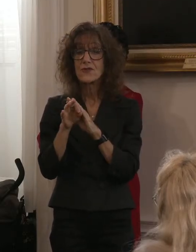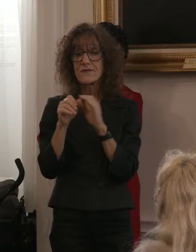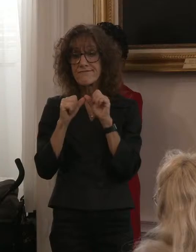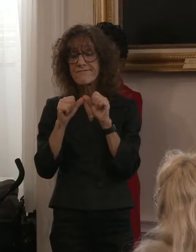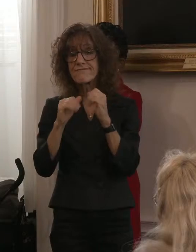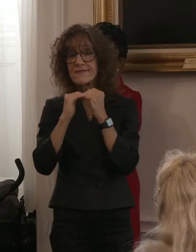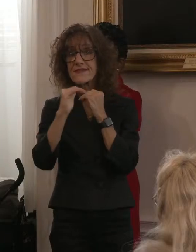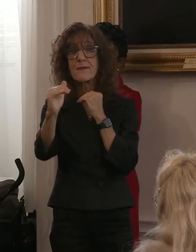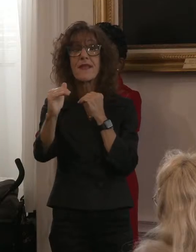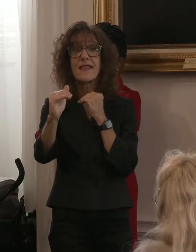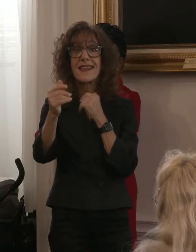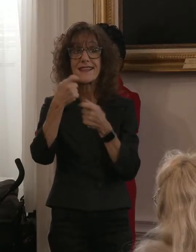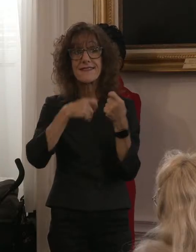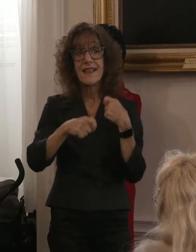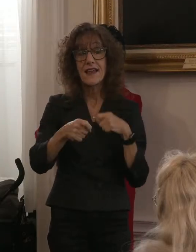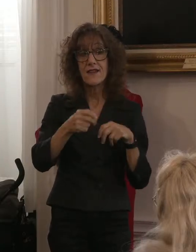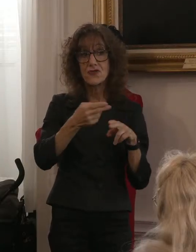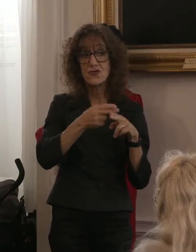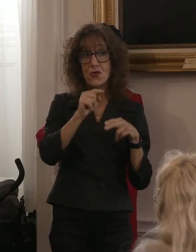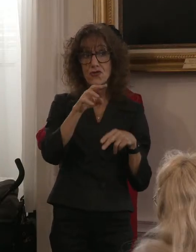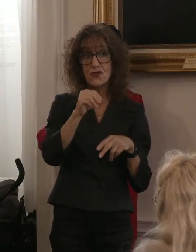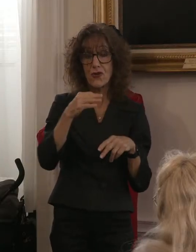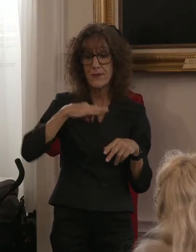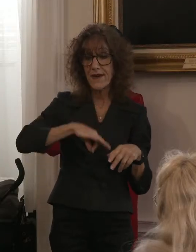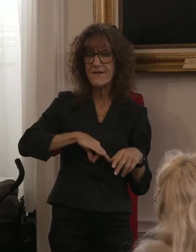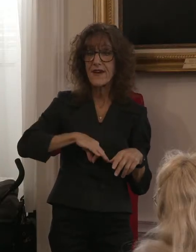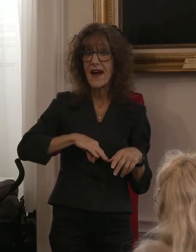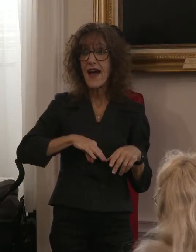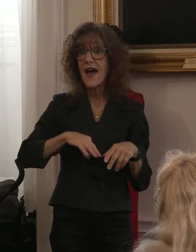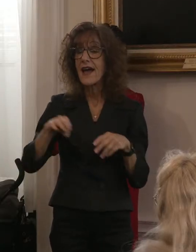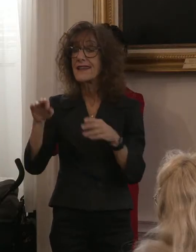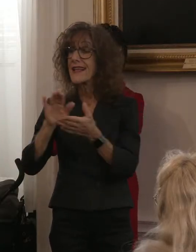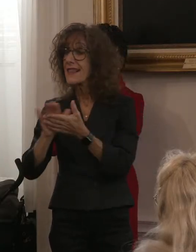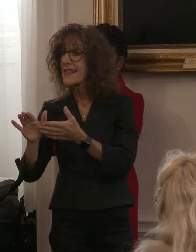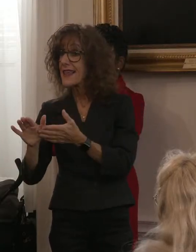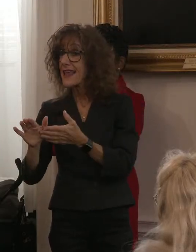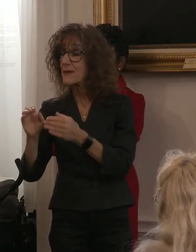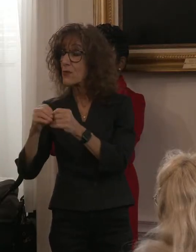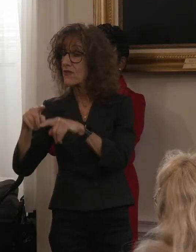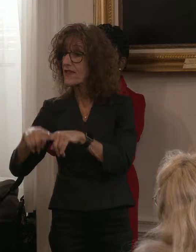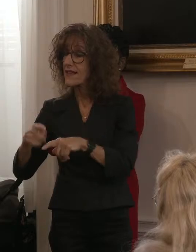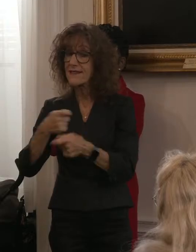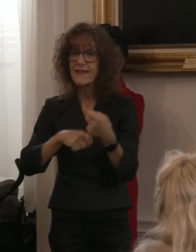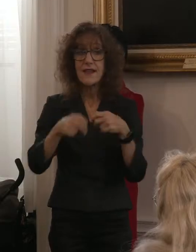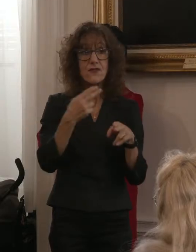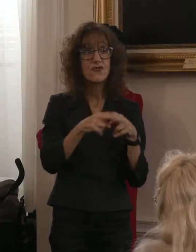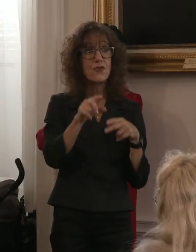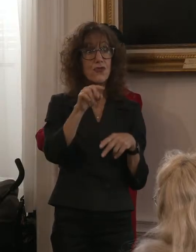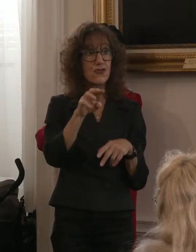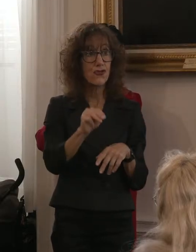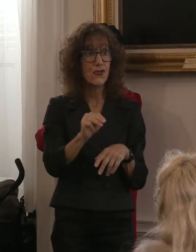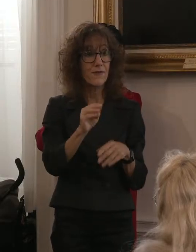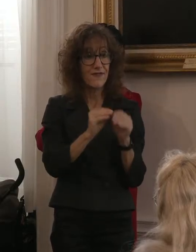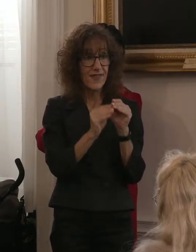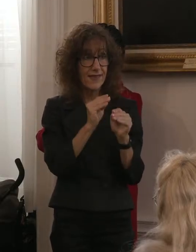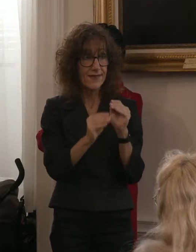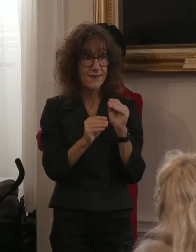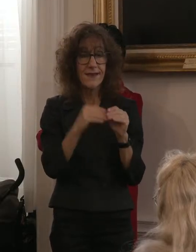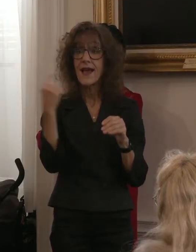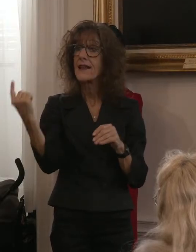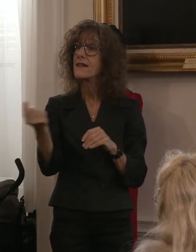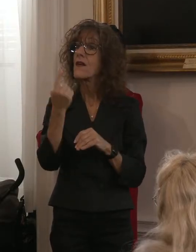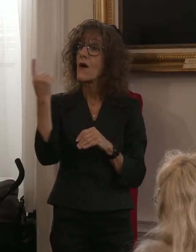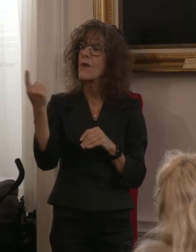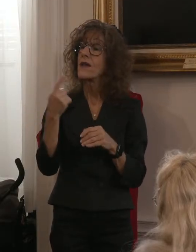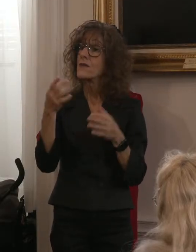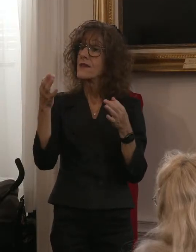stability over short-term gain. We chose clean, more reliable energy over short-term fixes. And as always, we chose